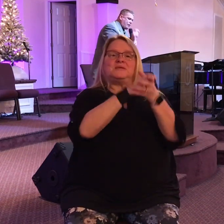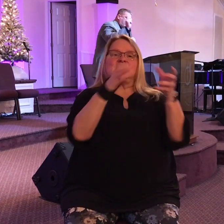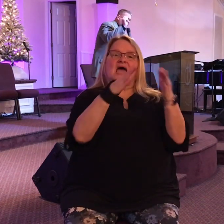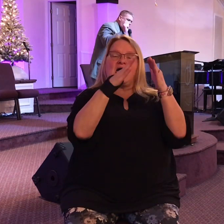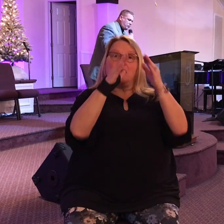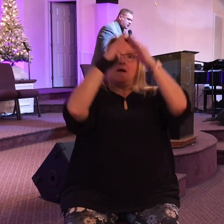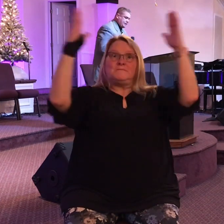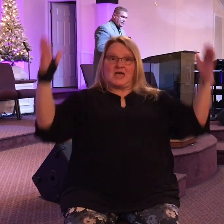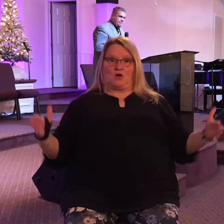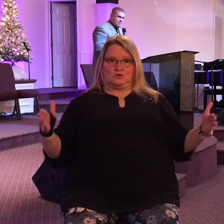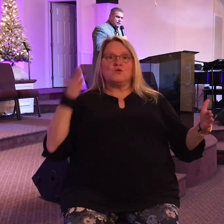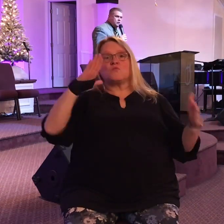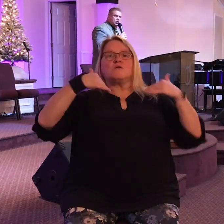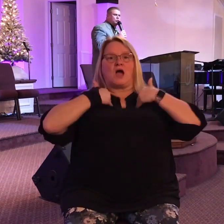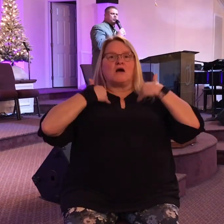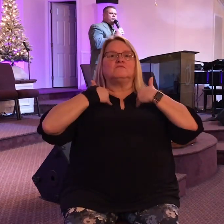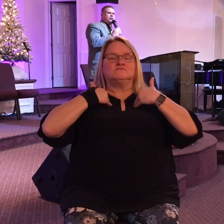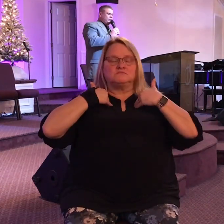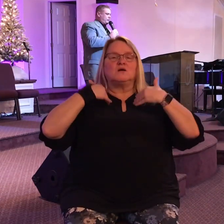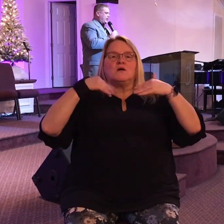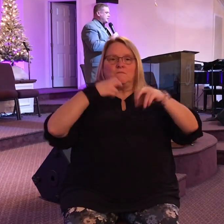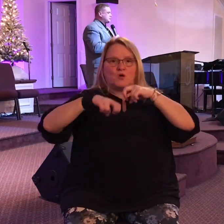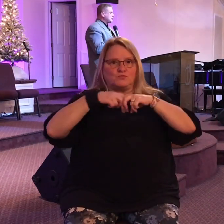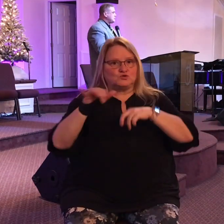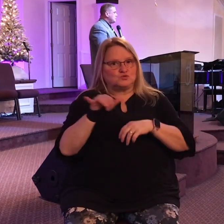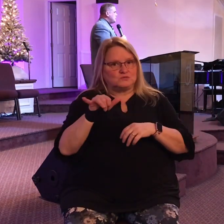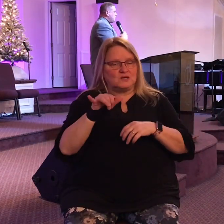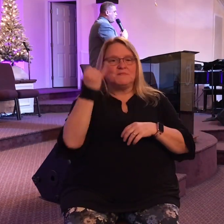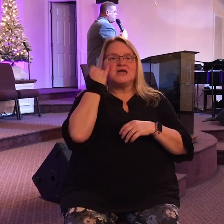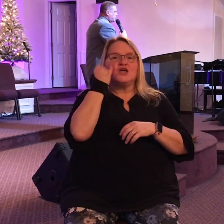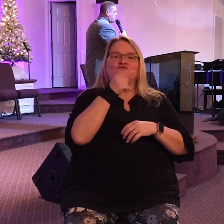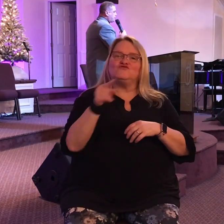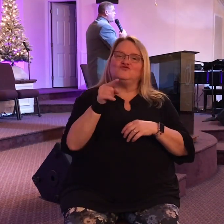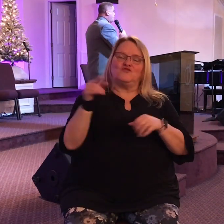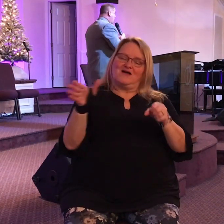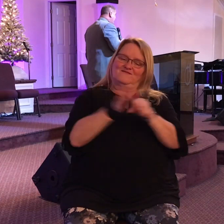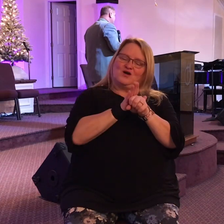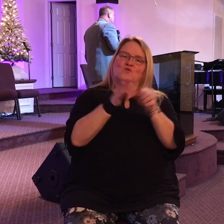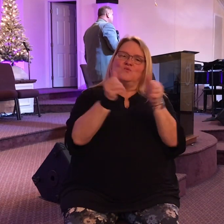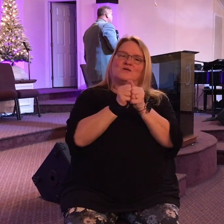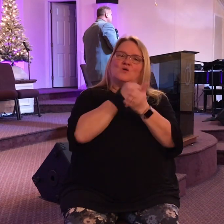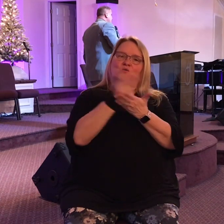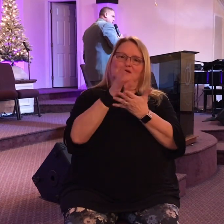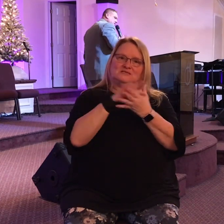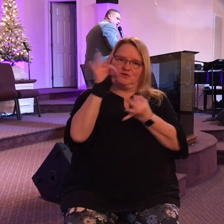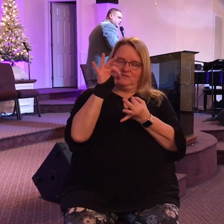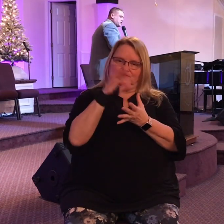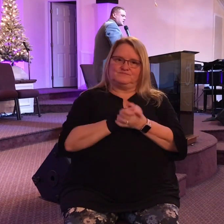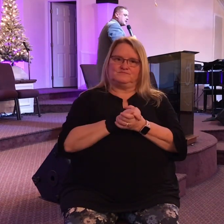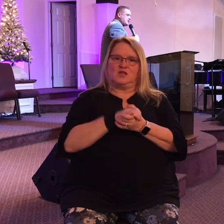the power of the Holy Spirit, you will do beautiful things. But when you're governed by pride